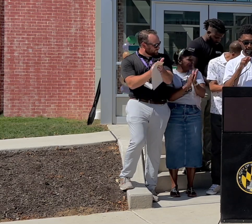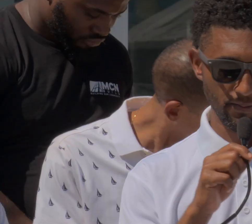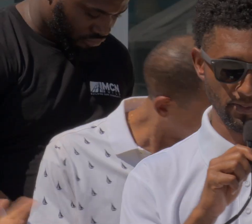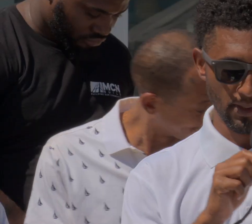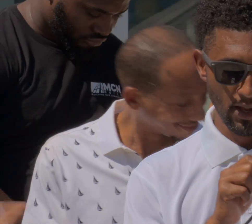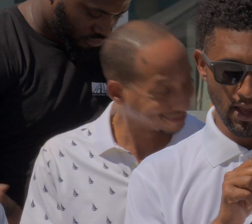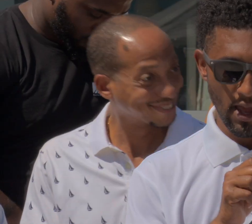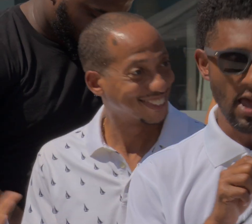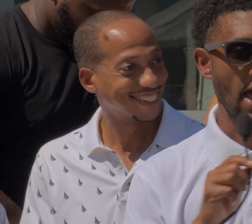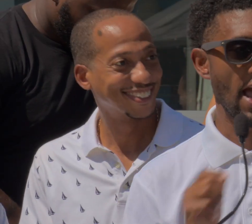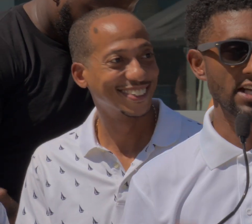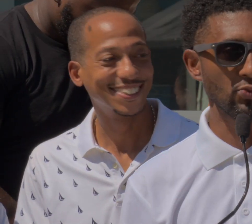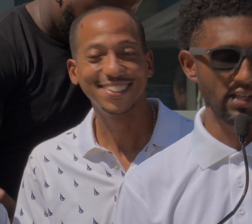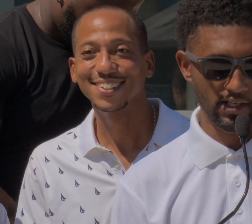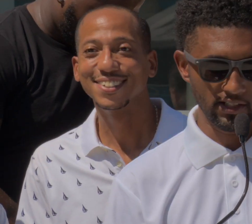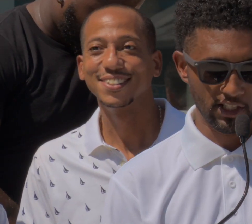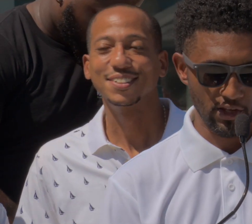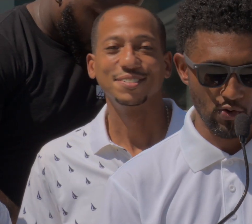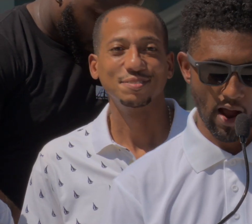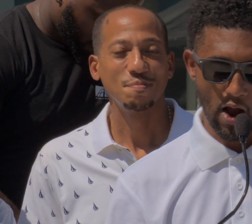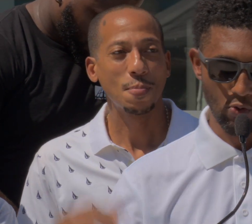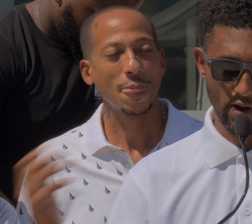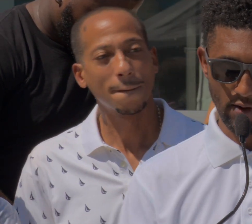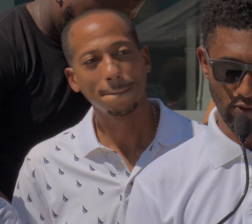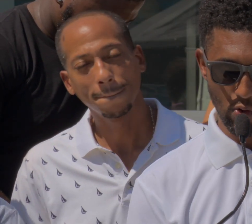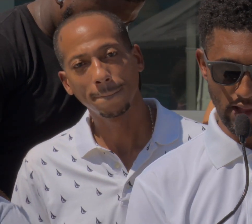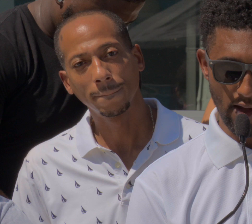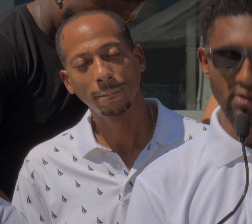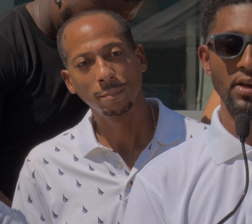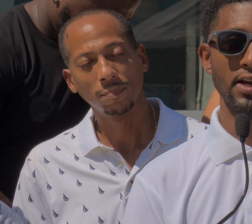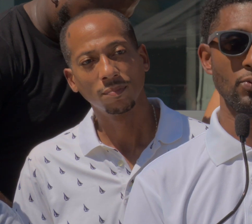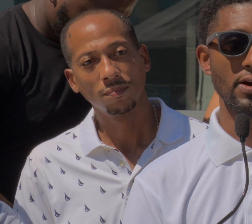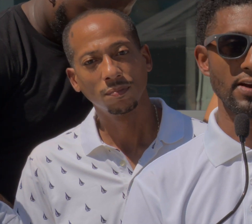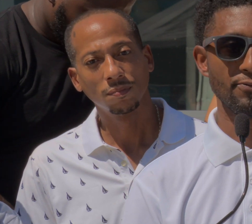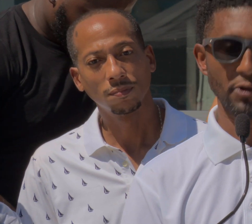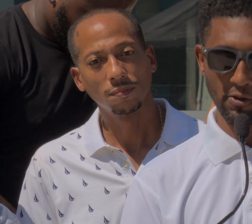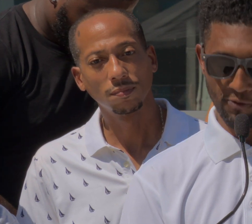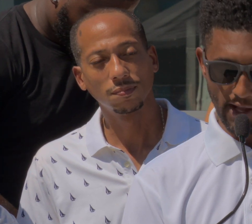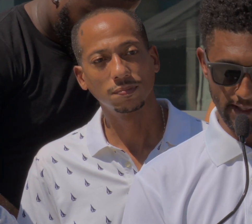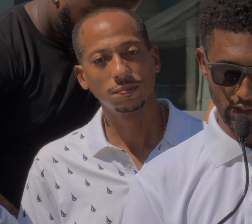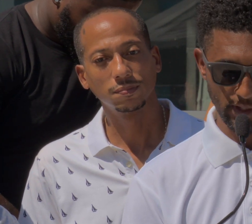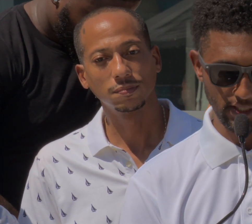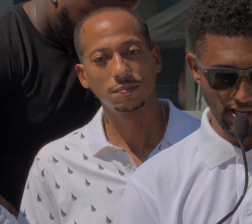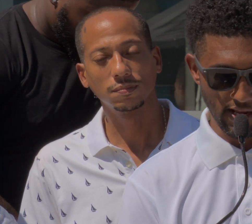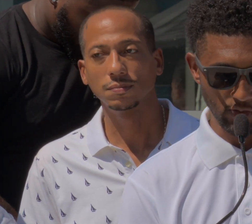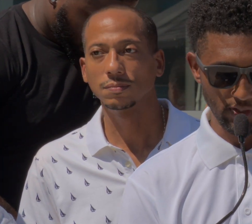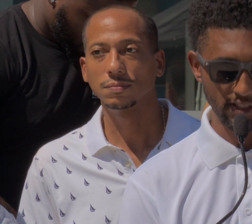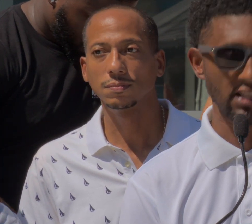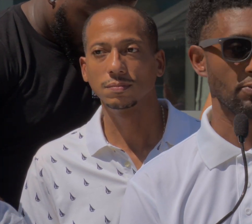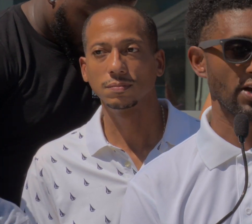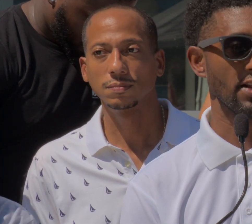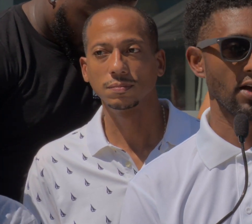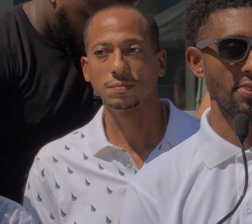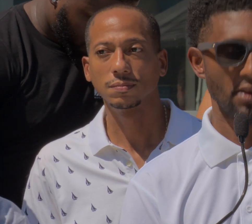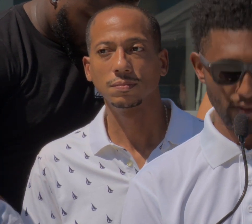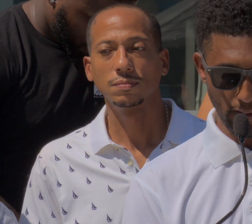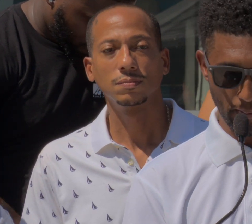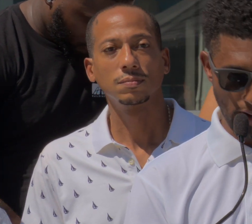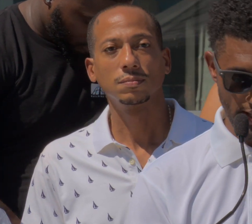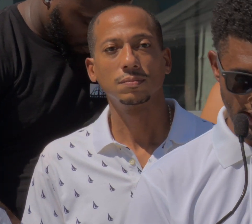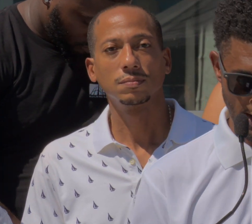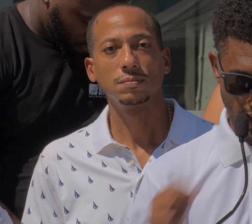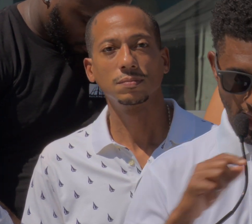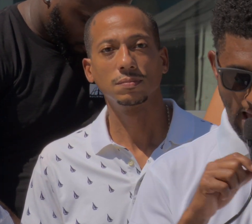applause. As we continue our Rec Rollout, and we're in full effect, as we say, as we're celebrating